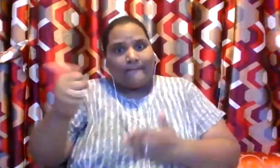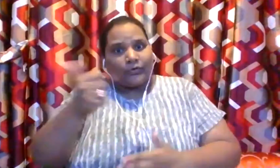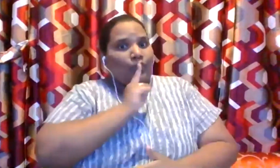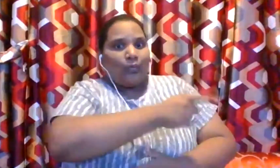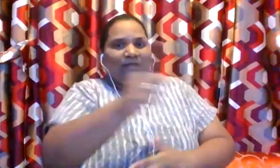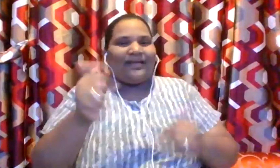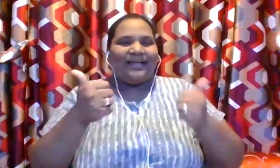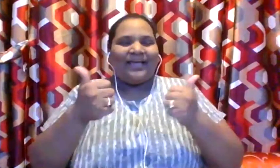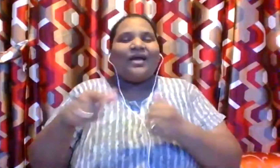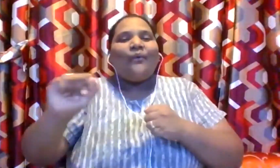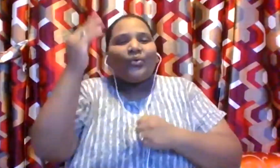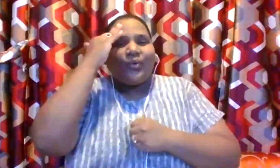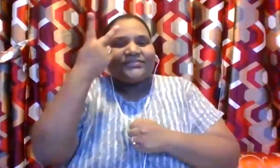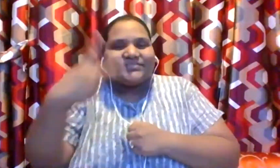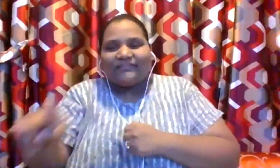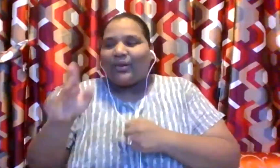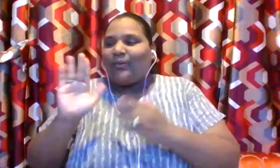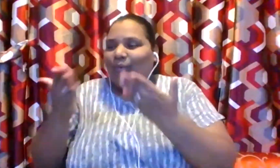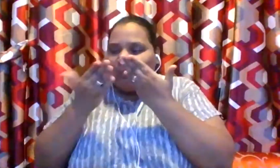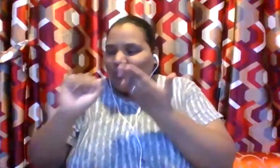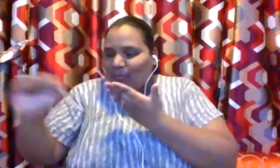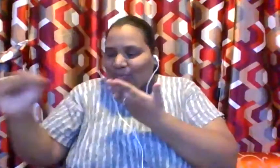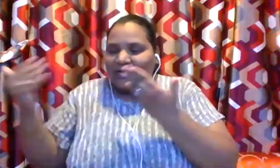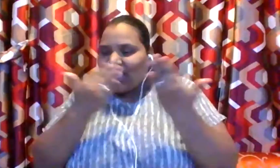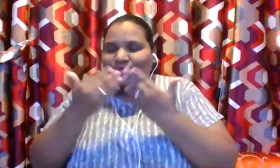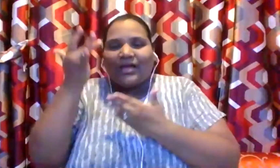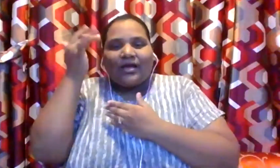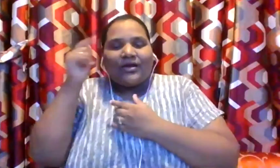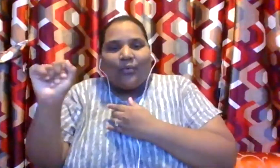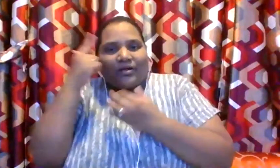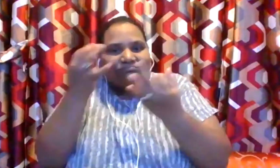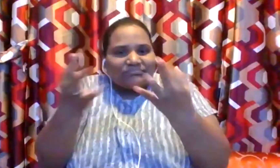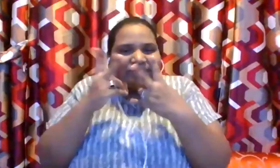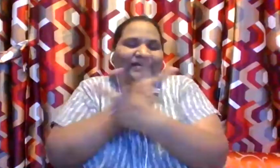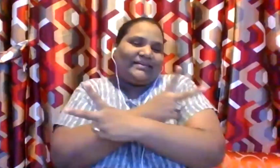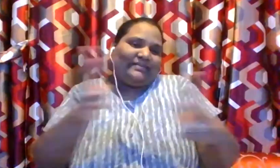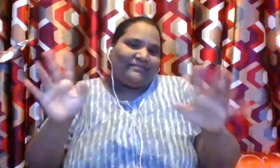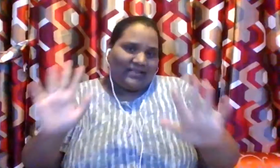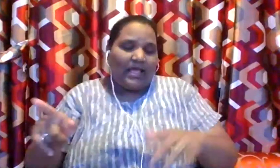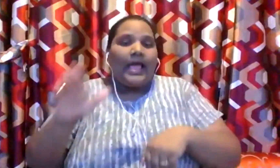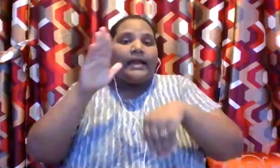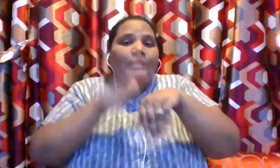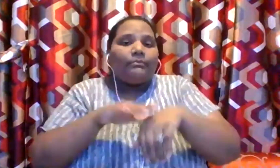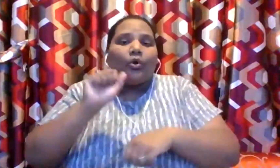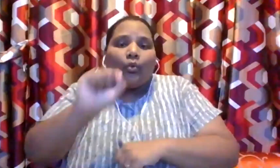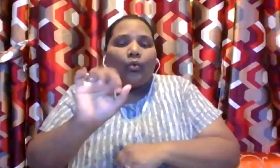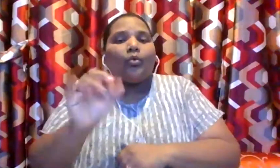different intelligence. Now, therefore, depending on the understanding level of the people at that